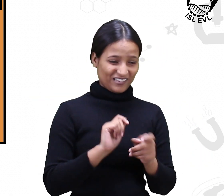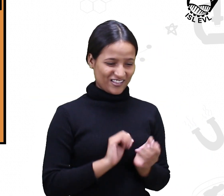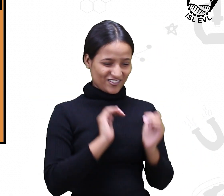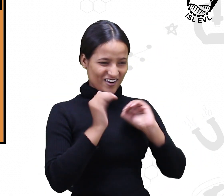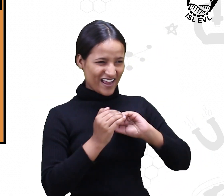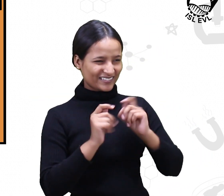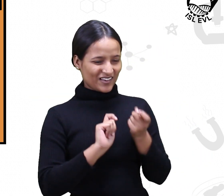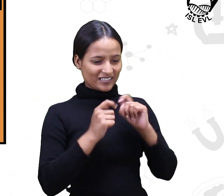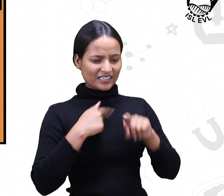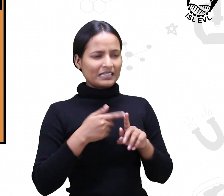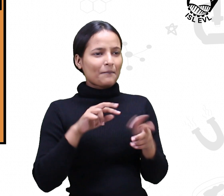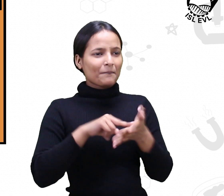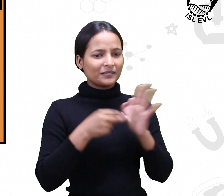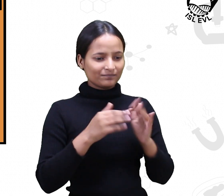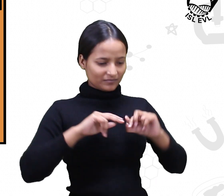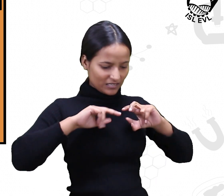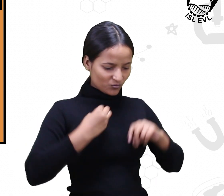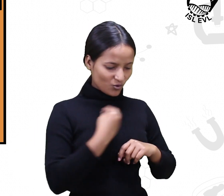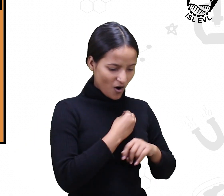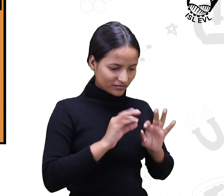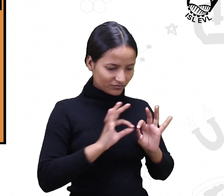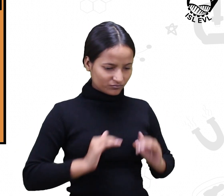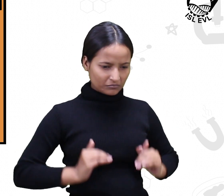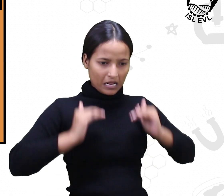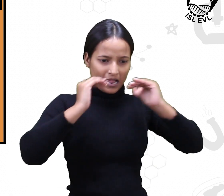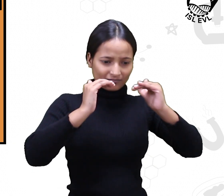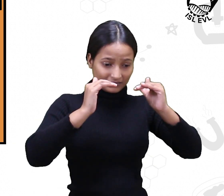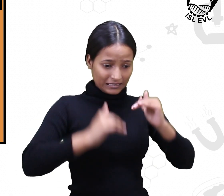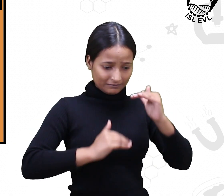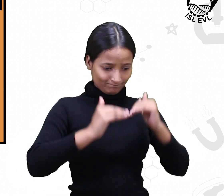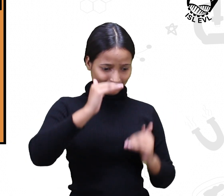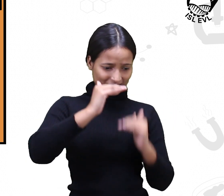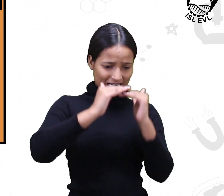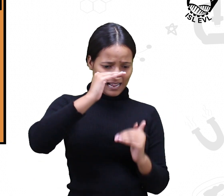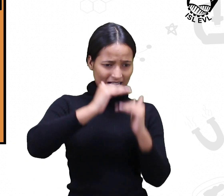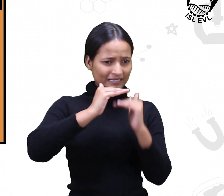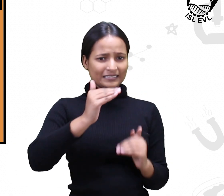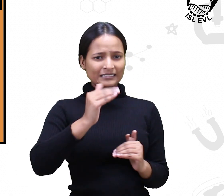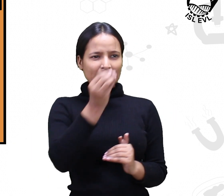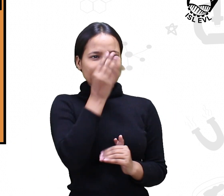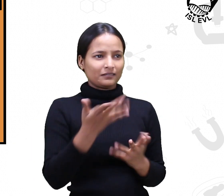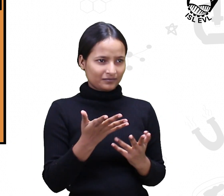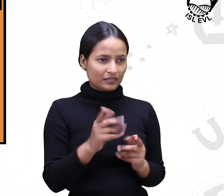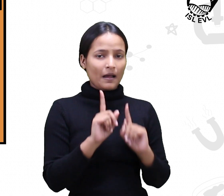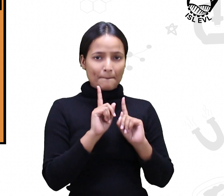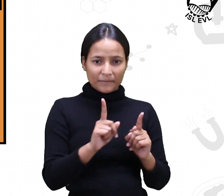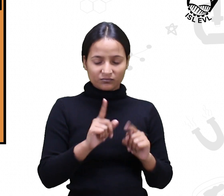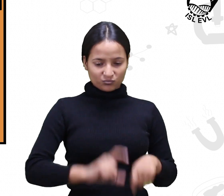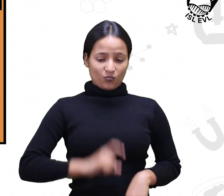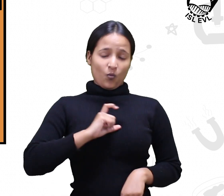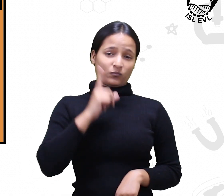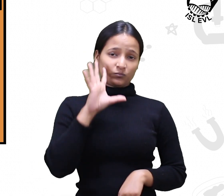own learning, suggestions I would give is, one is, you've come this far and it has not been easy. So I grappled with gaining